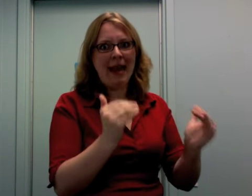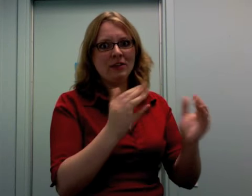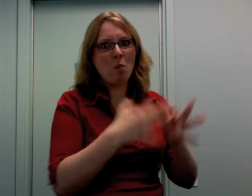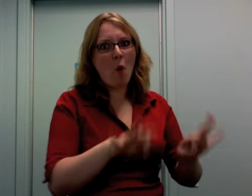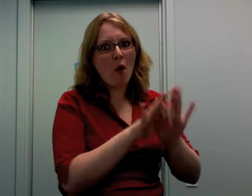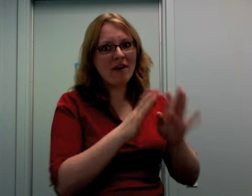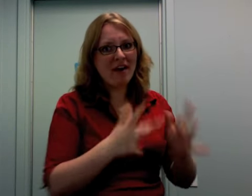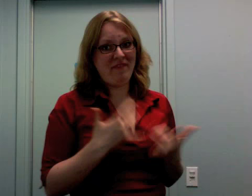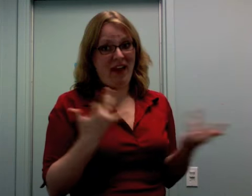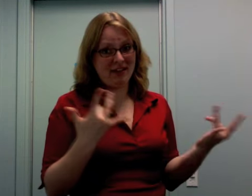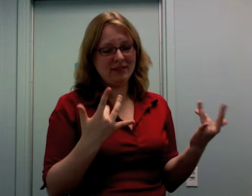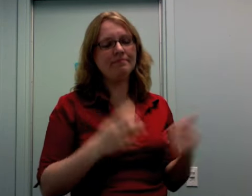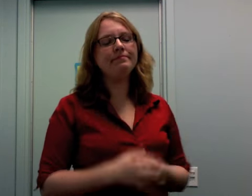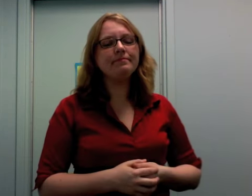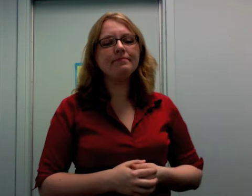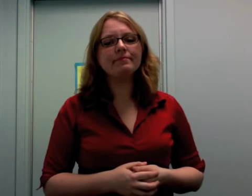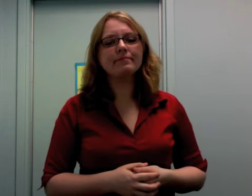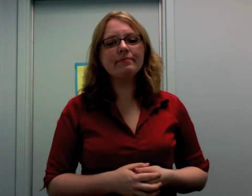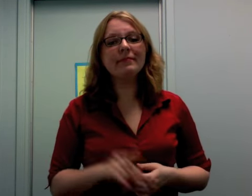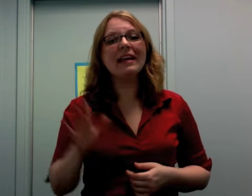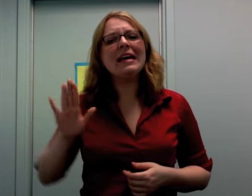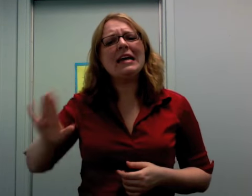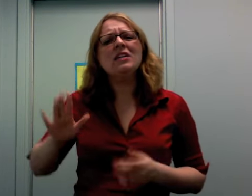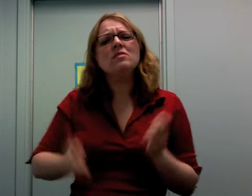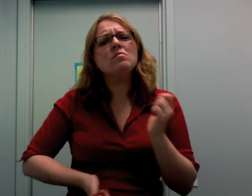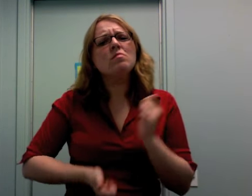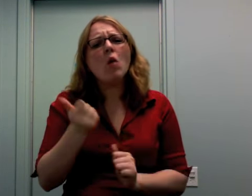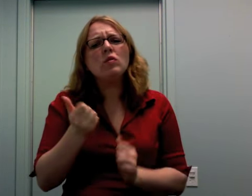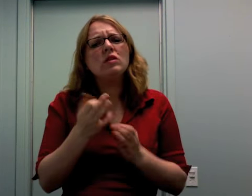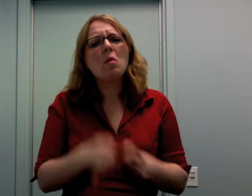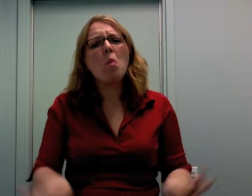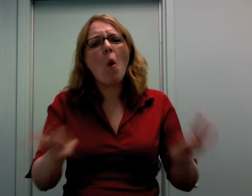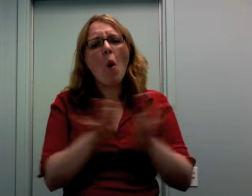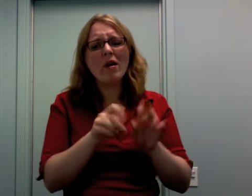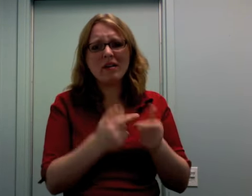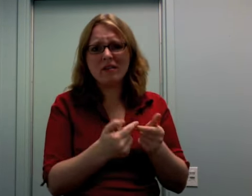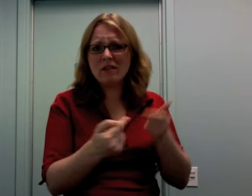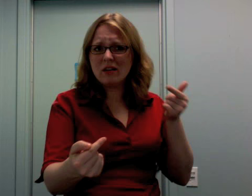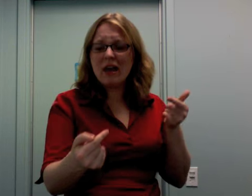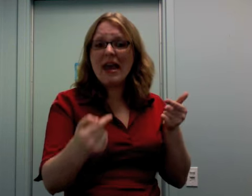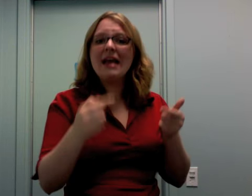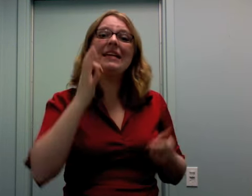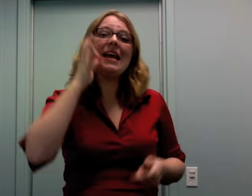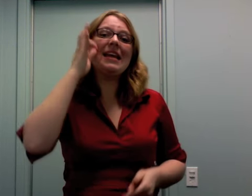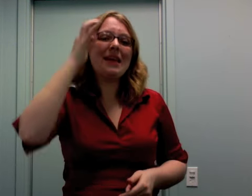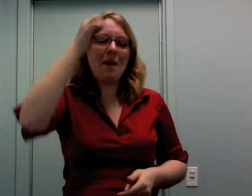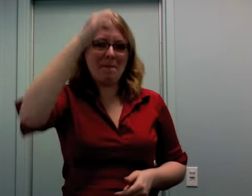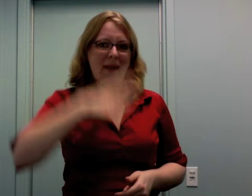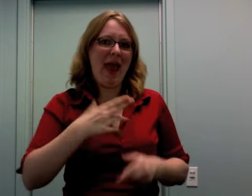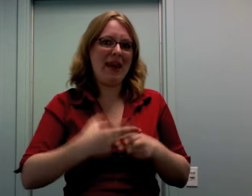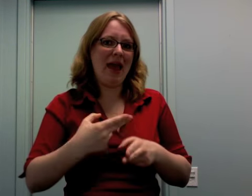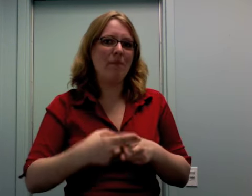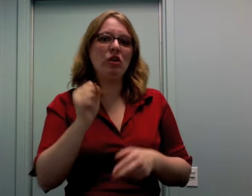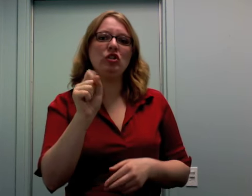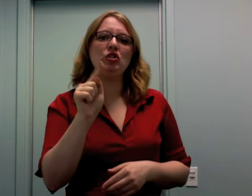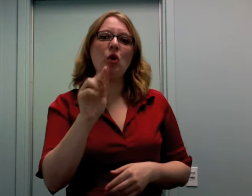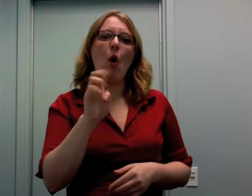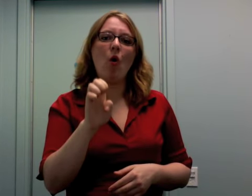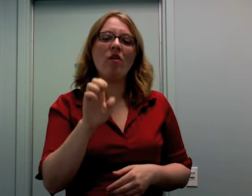His most important opponent is an Indian man named Stone Fox. And he's heard lots of